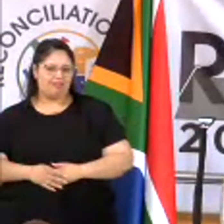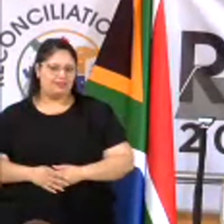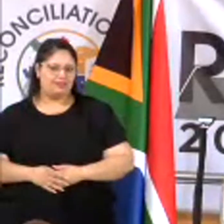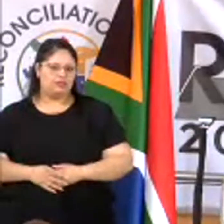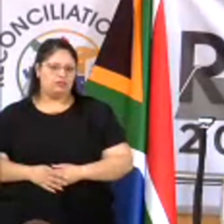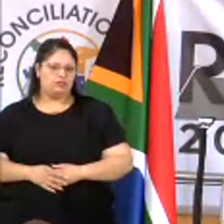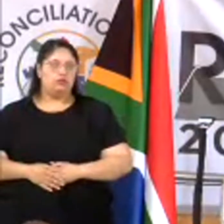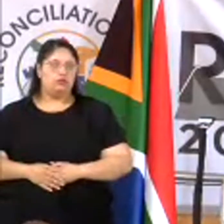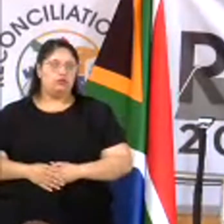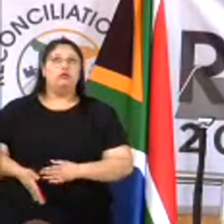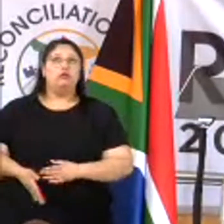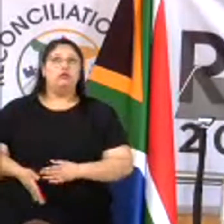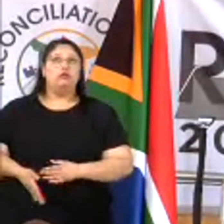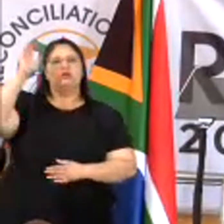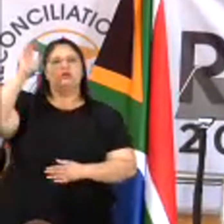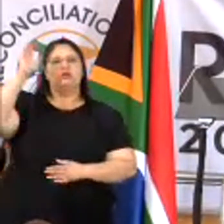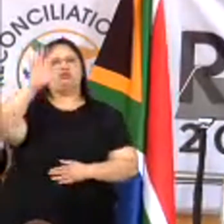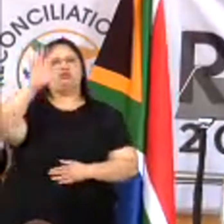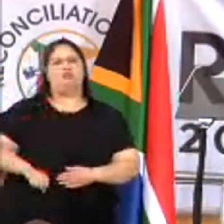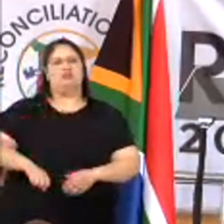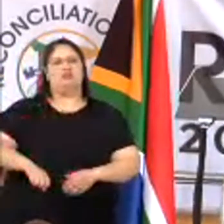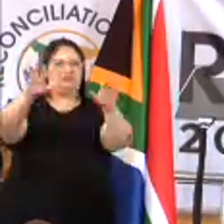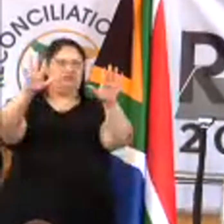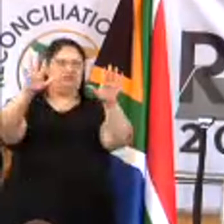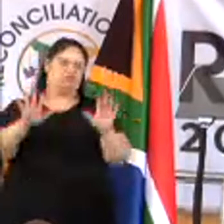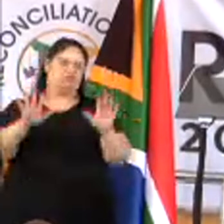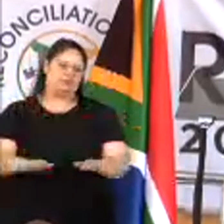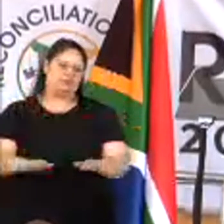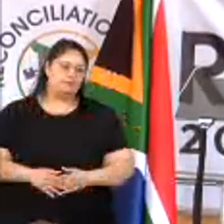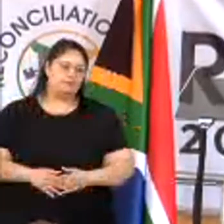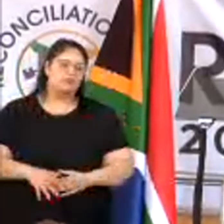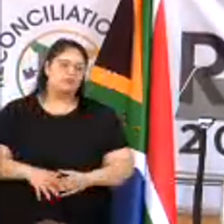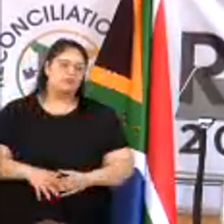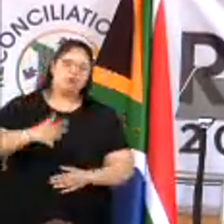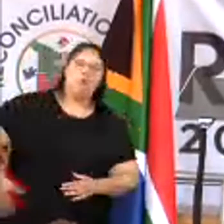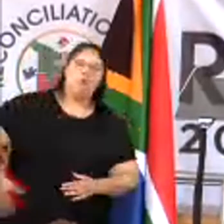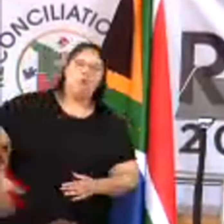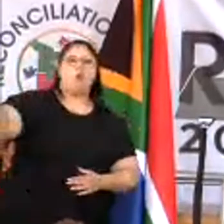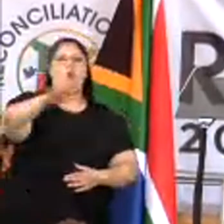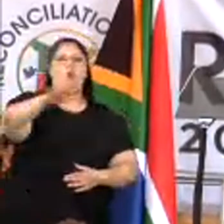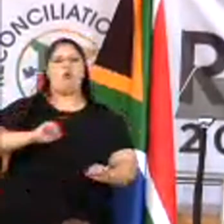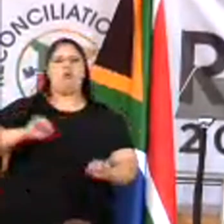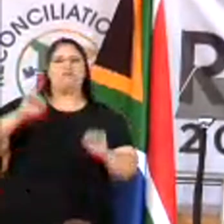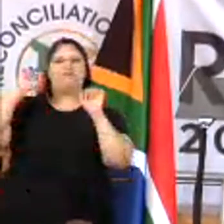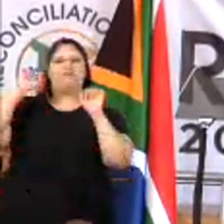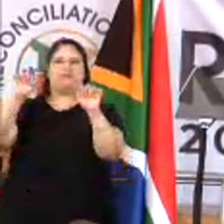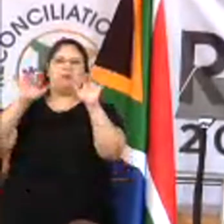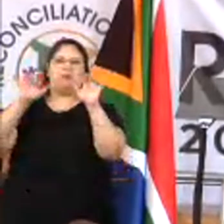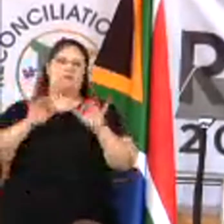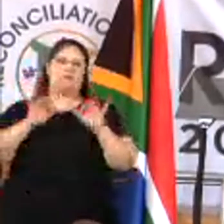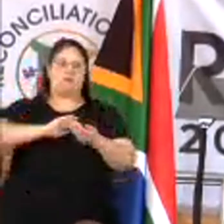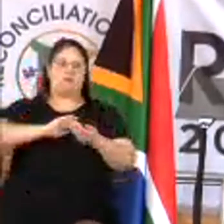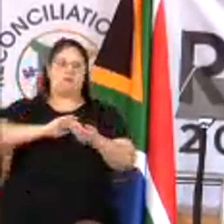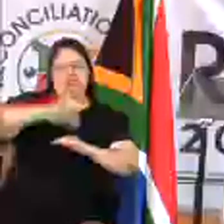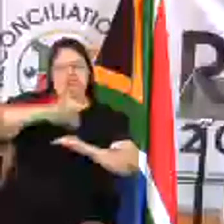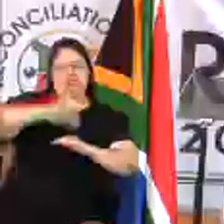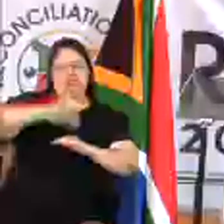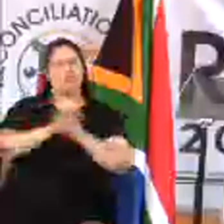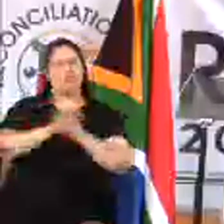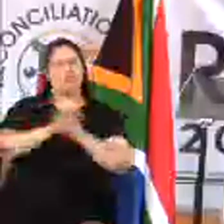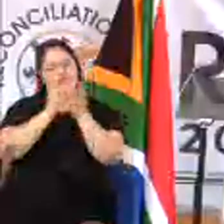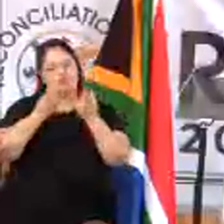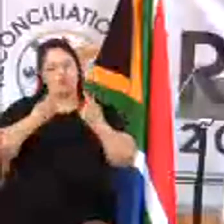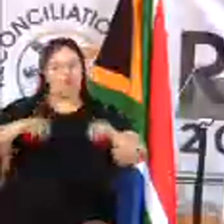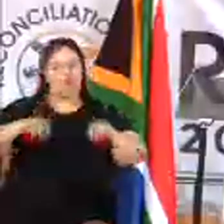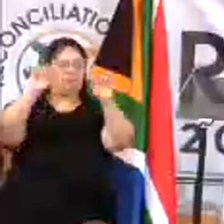God, South Africa, seën en al haar mense beskerm. I wish you all a